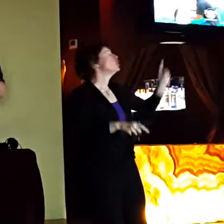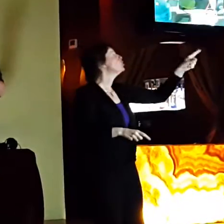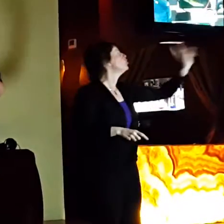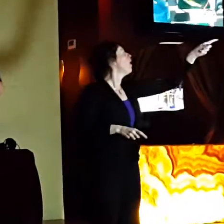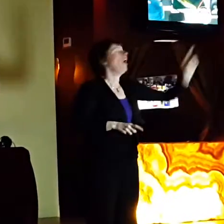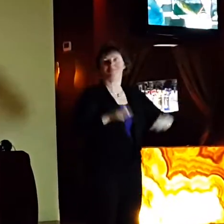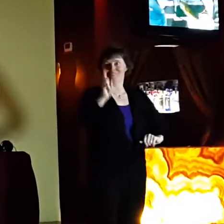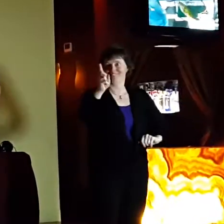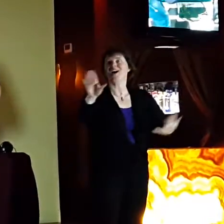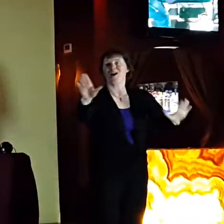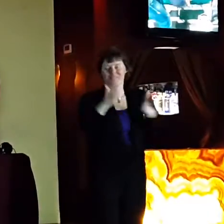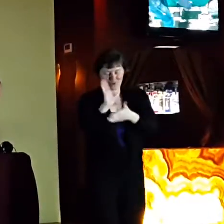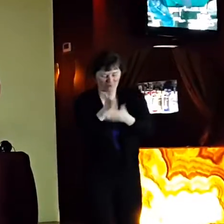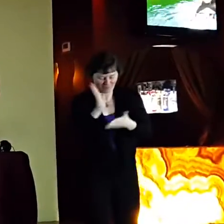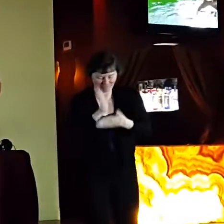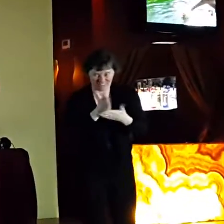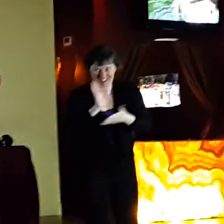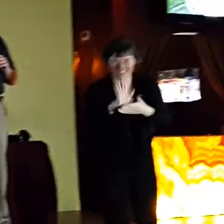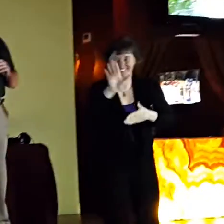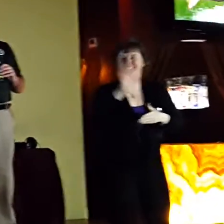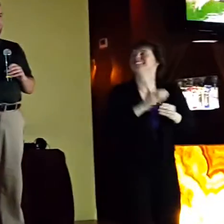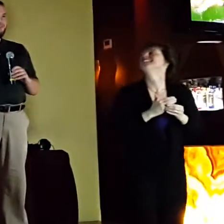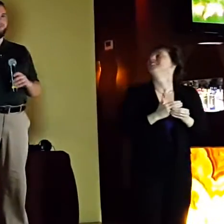that. You're okay.